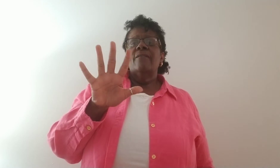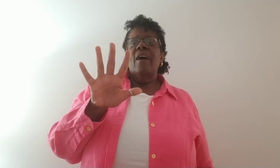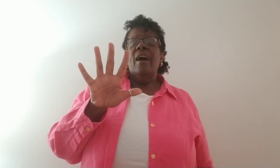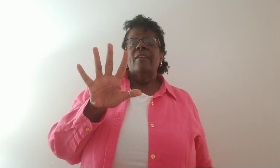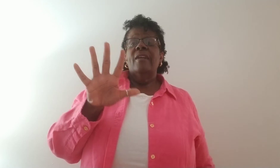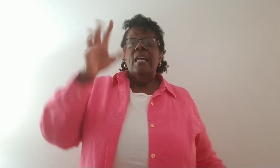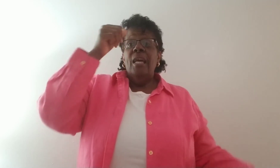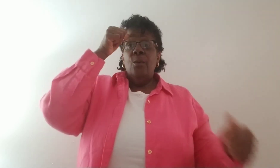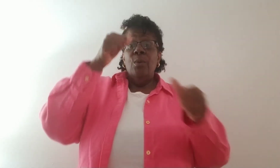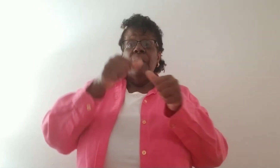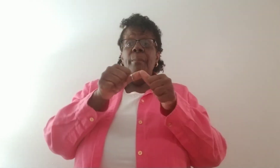1, 2, 3, 4, 5. Remember,